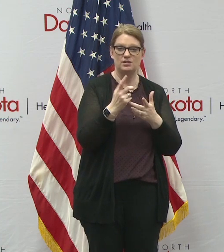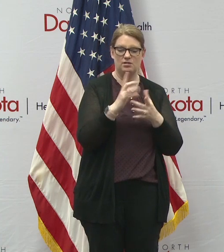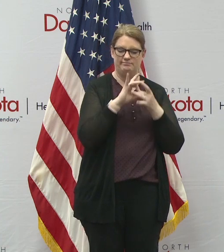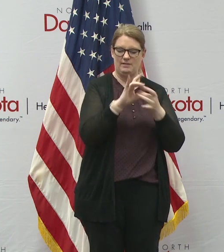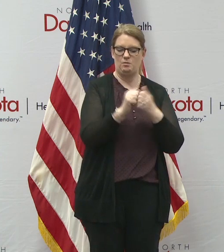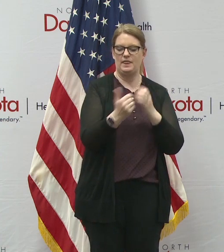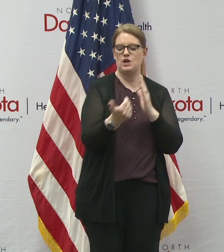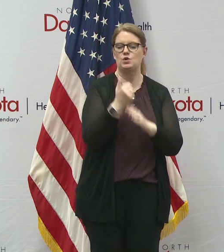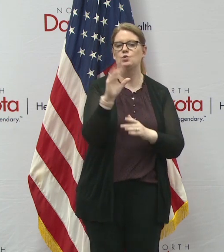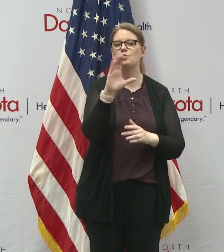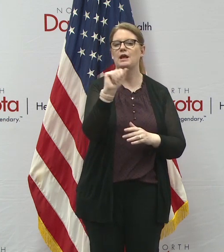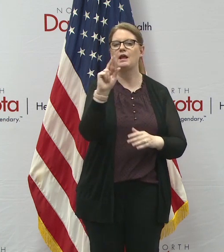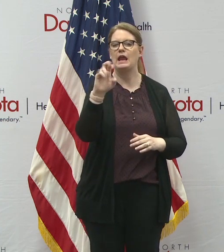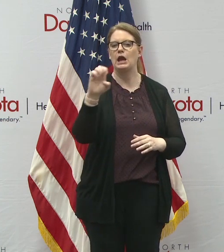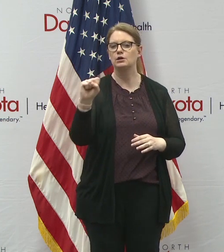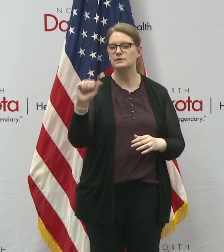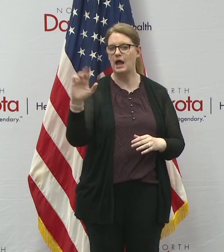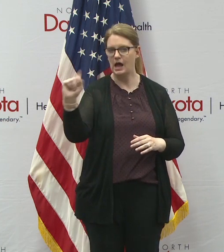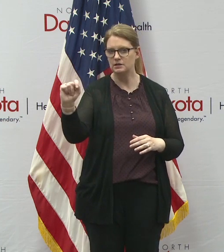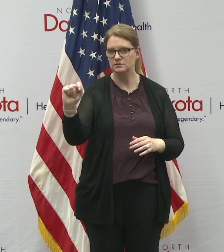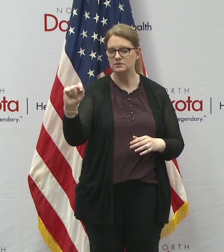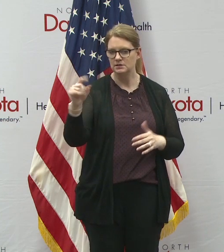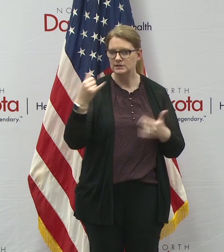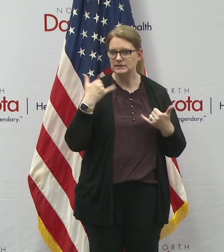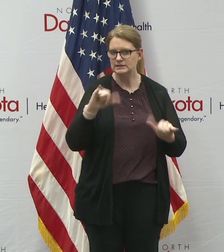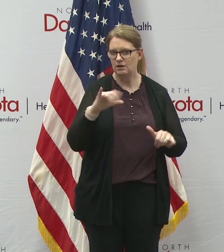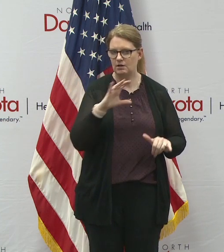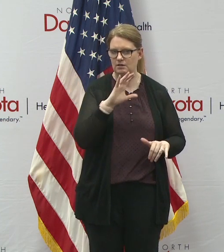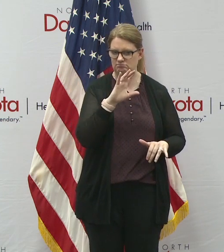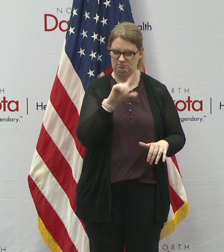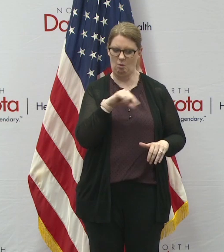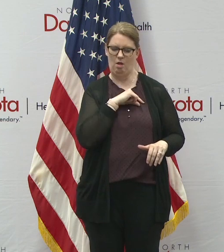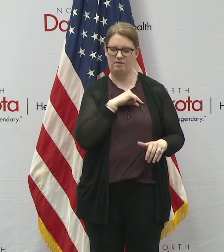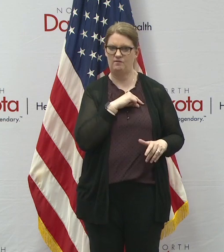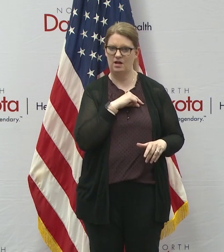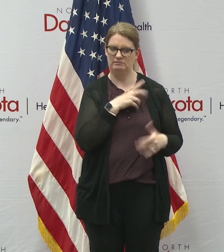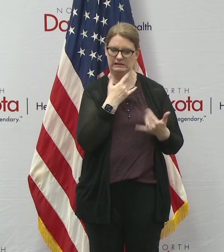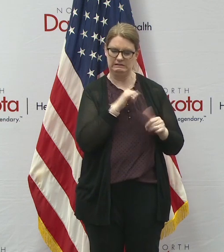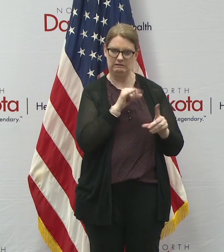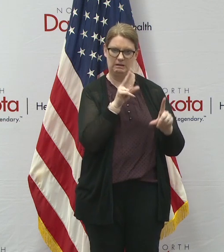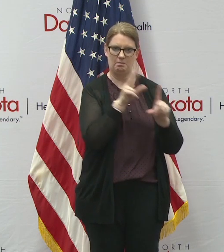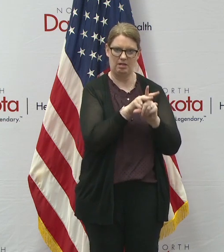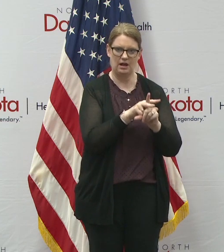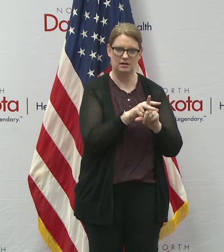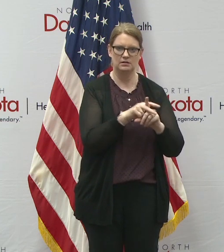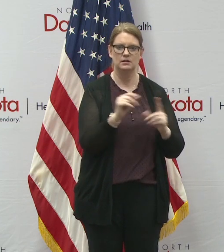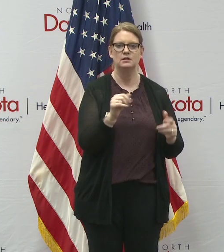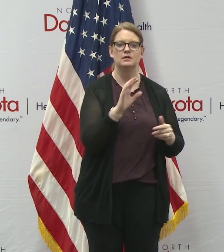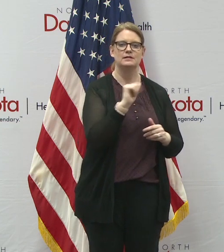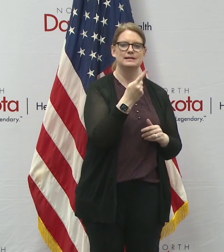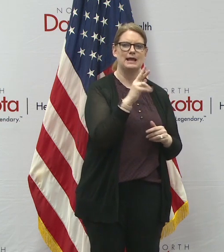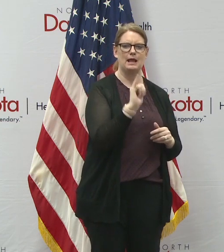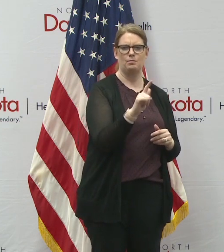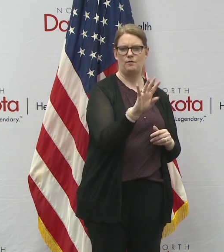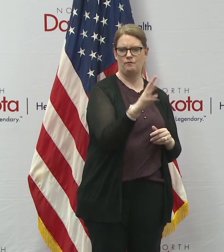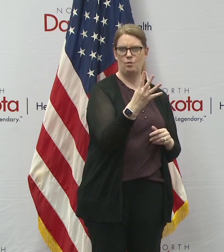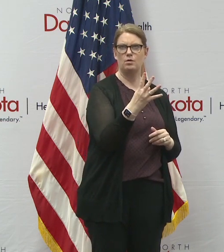federal government, you can qualify. And so those claims, that was April 4th. I think